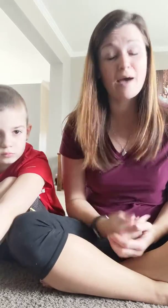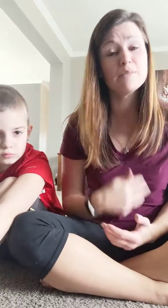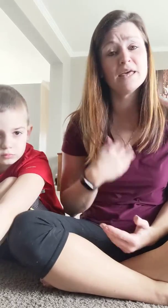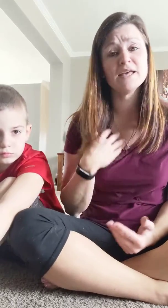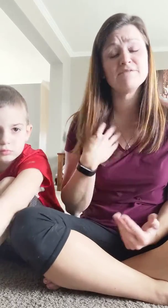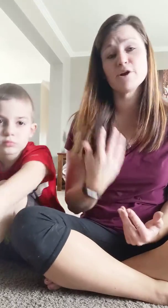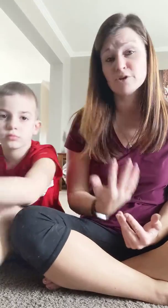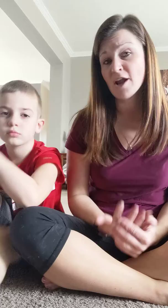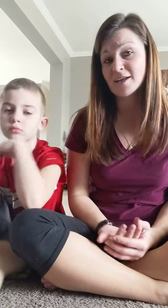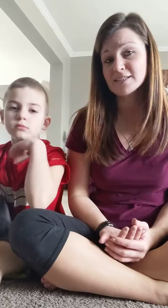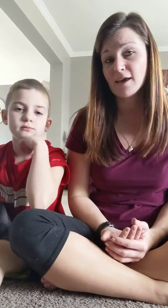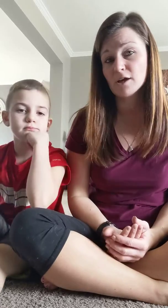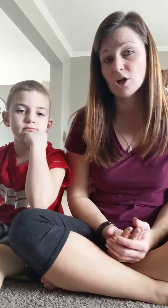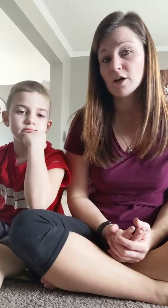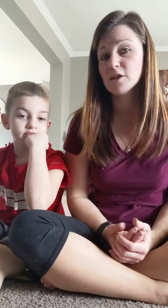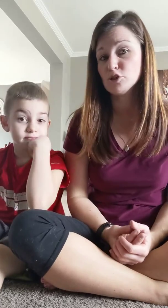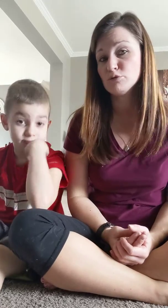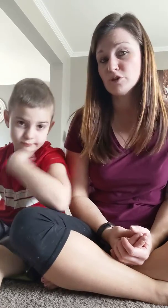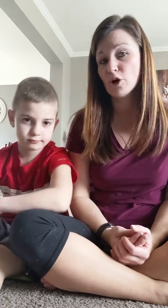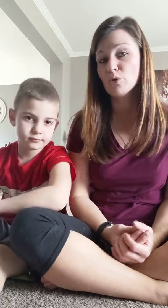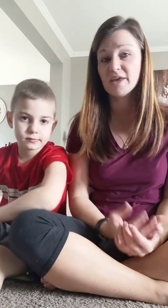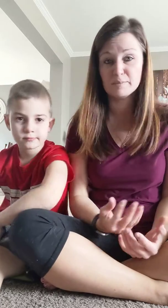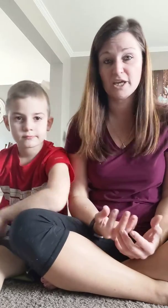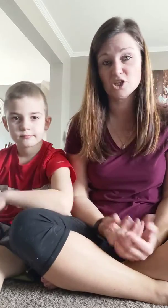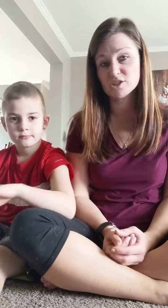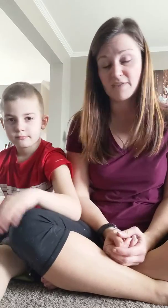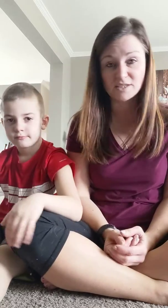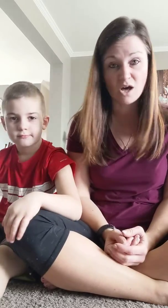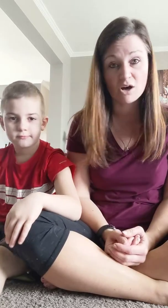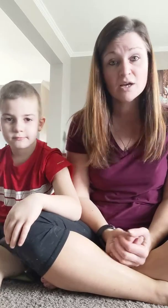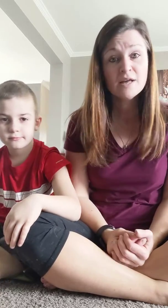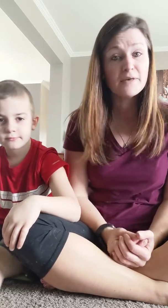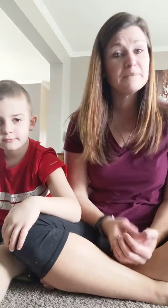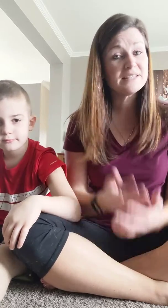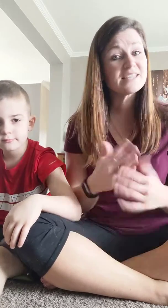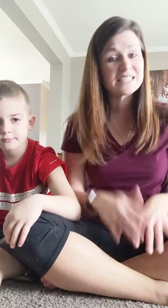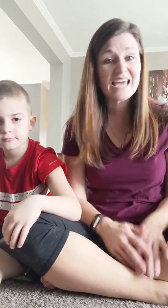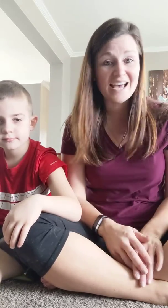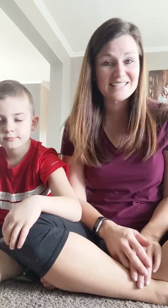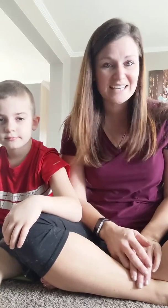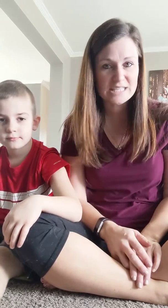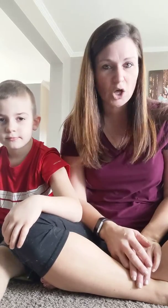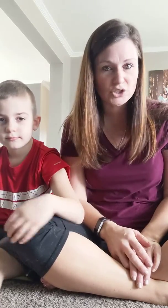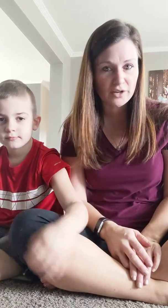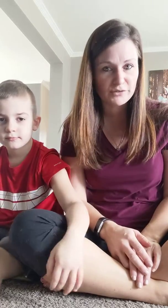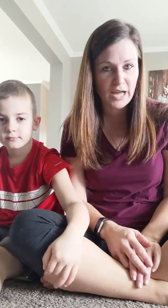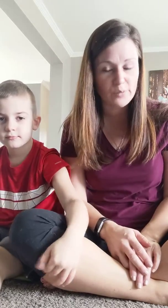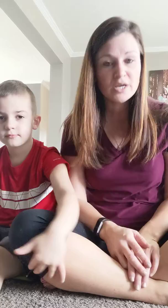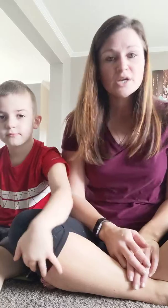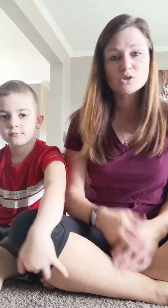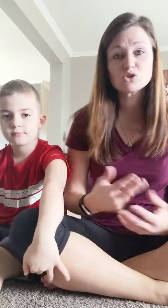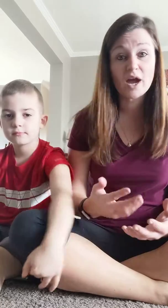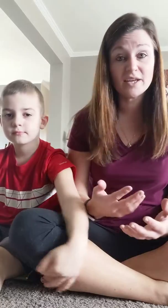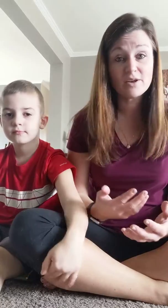And if they are not singing along, they do know the implications of that song. That means that the task is all done for now. So try it at